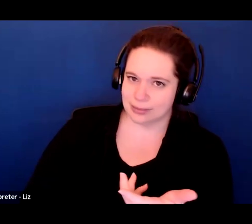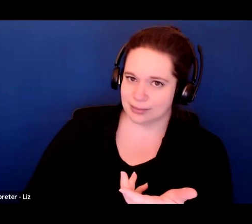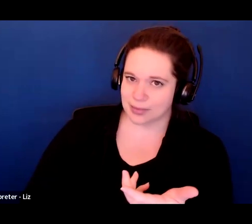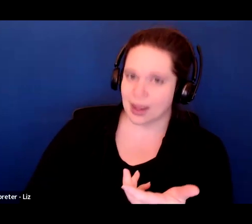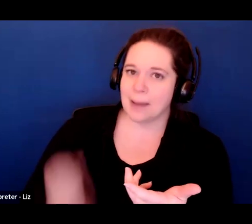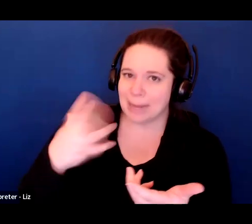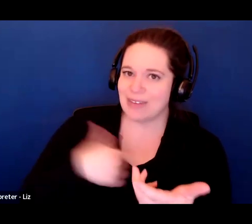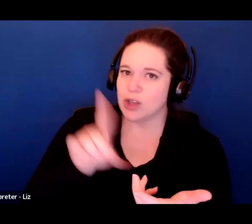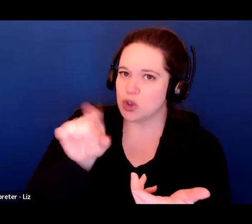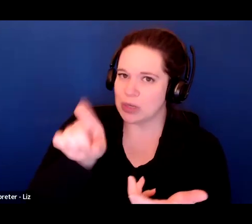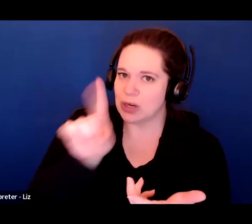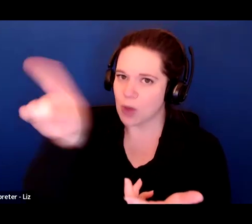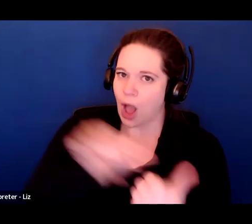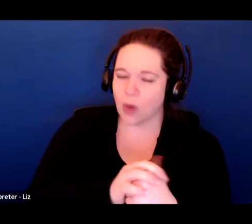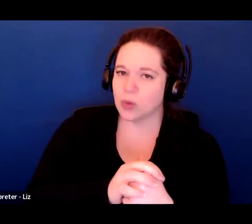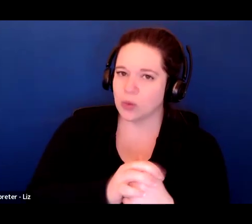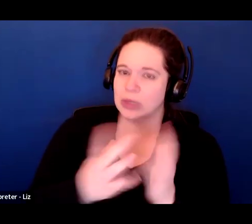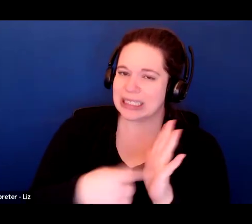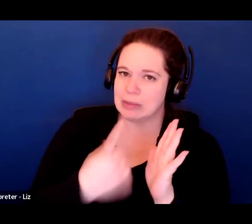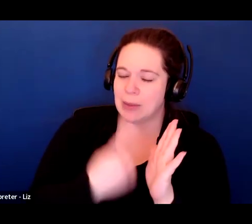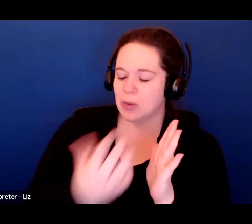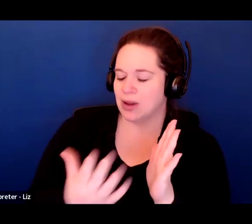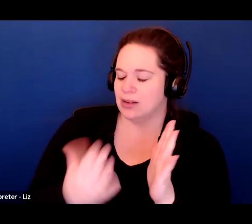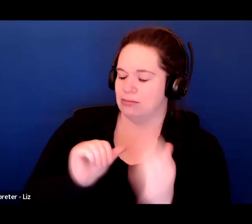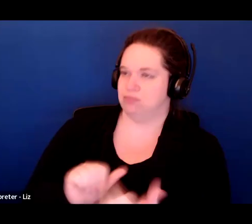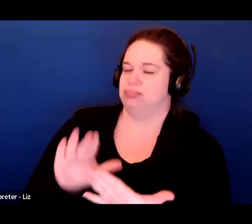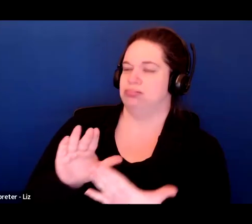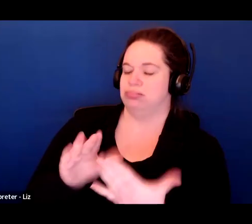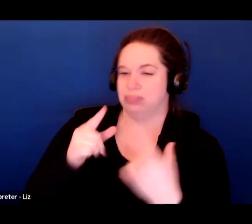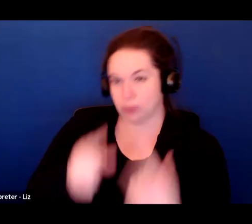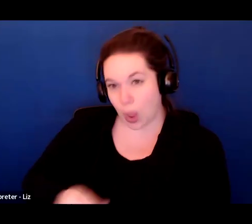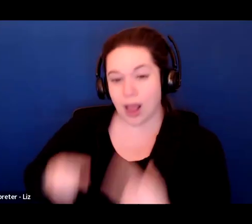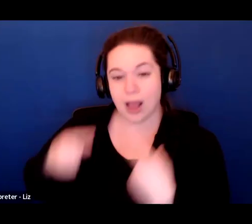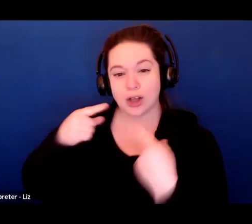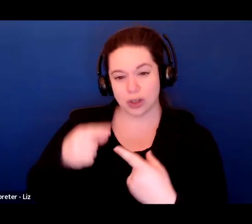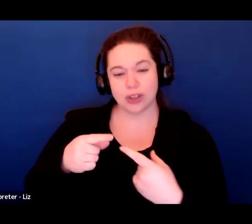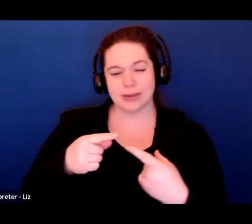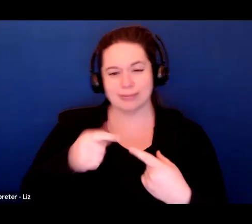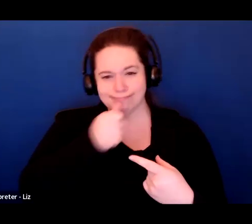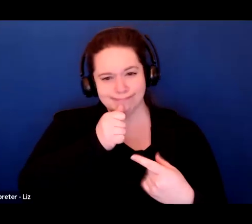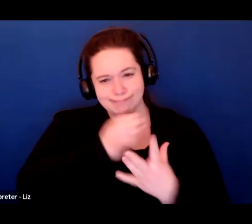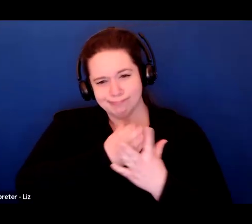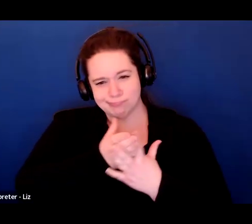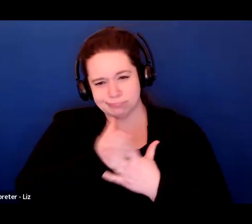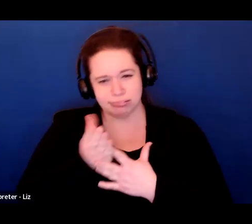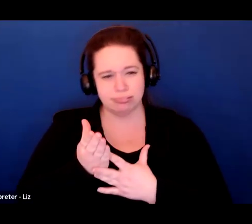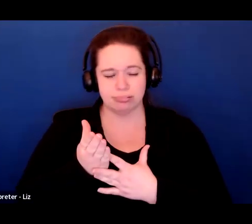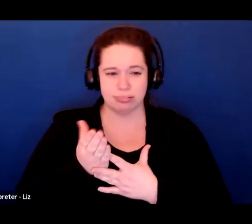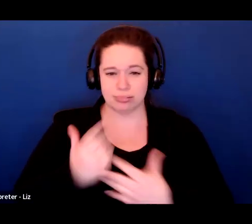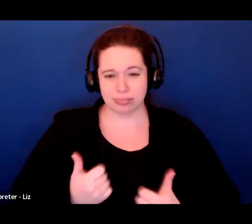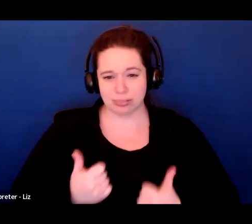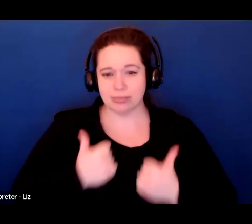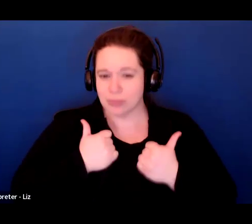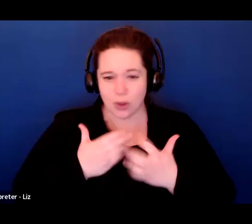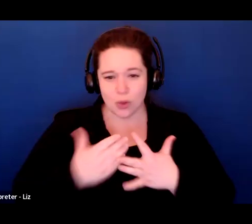of us do need to go sometime when we're facing these trials and tribulations of, making it our way